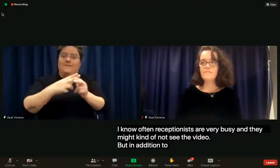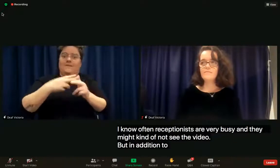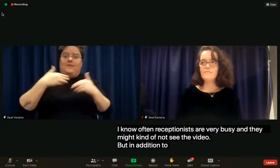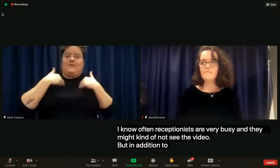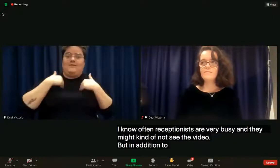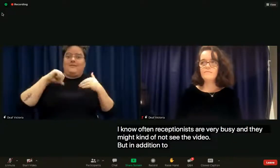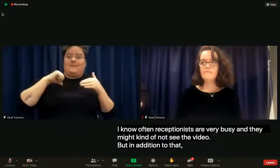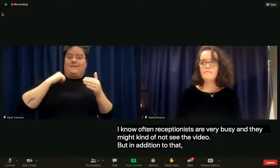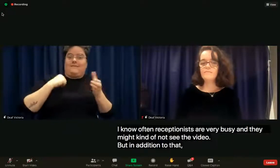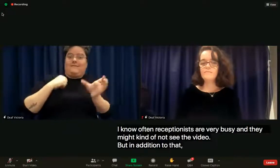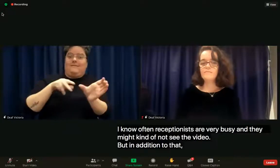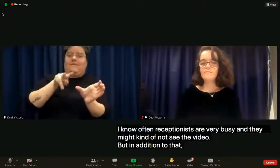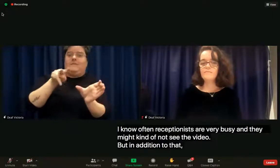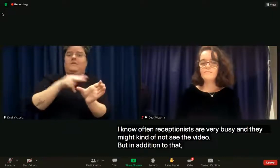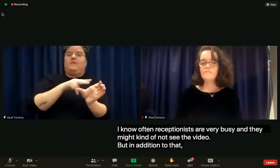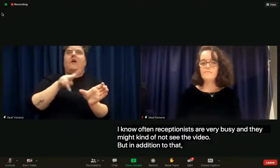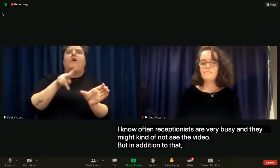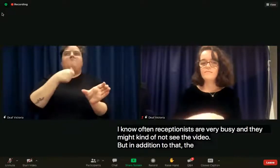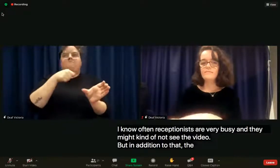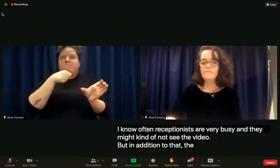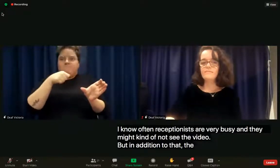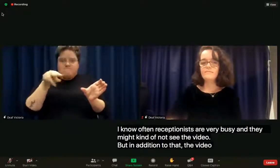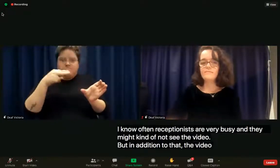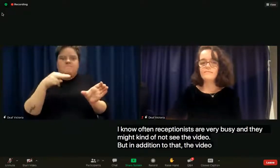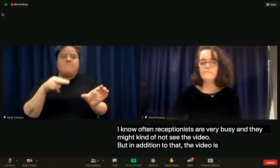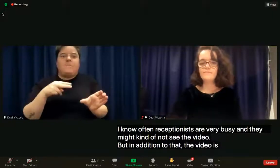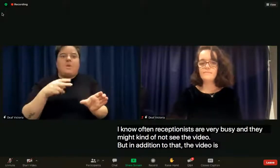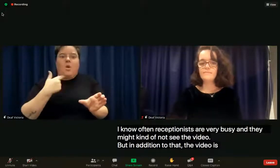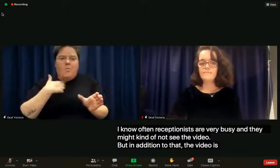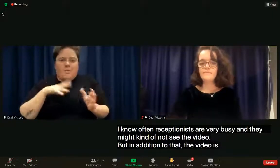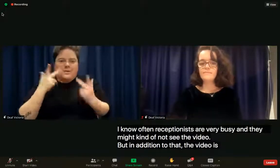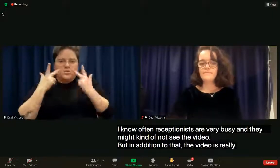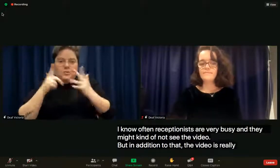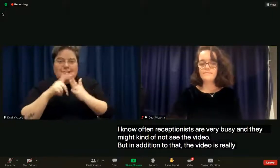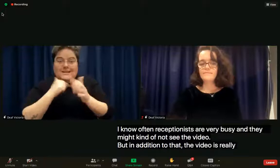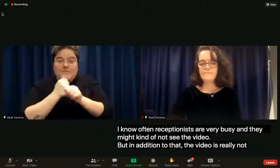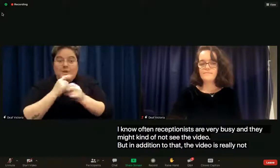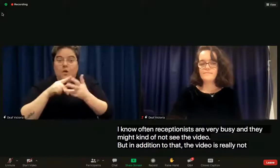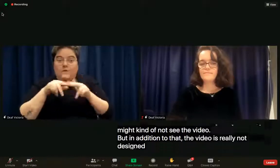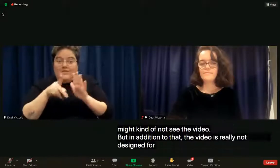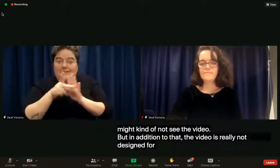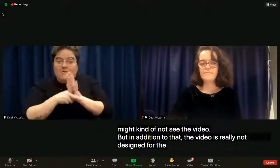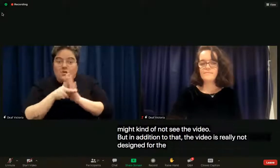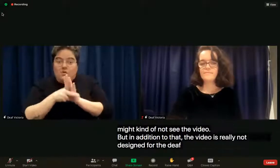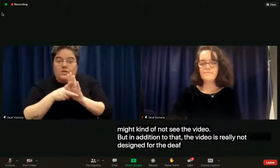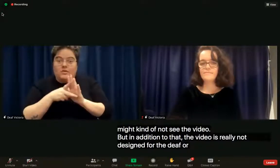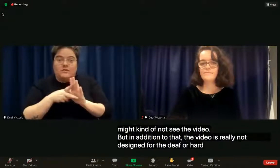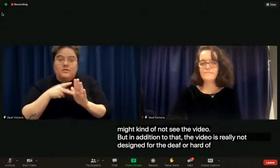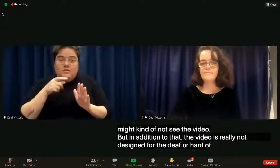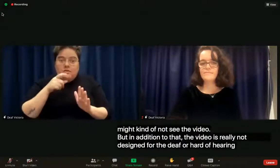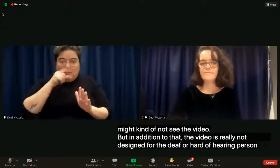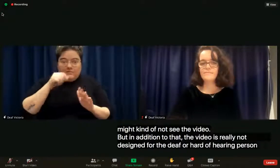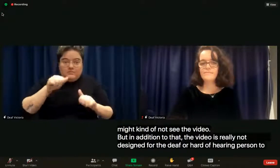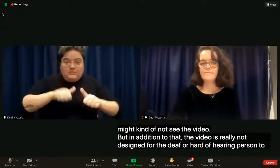not designed for the deaf or hard of hearing person to look at specifically. It's really explaining to the staff